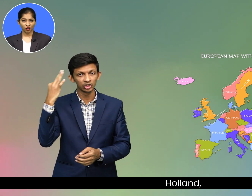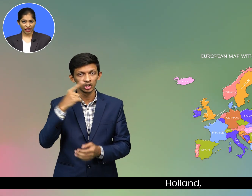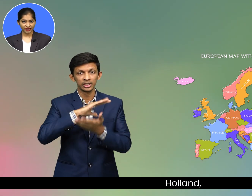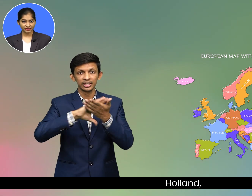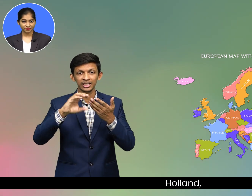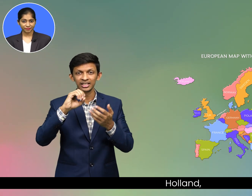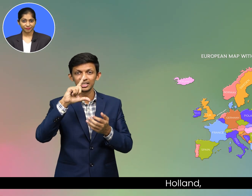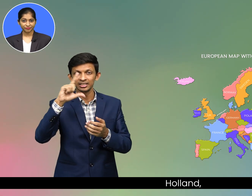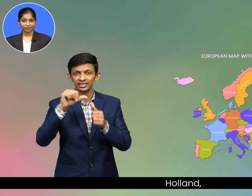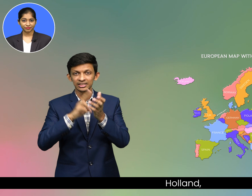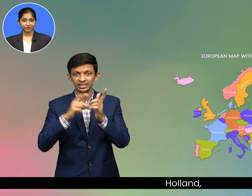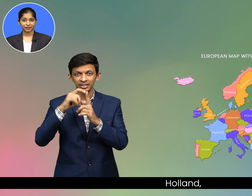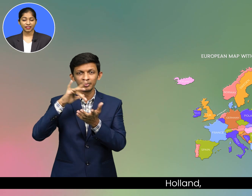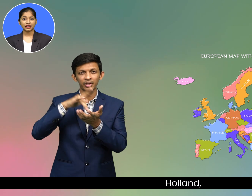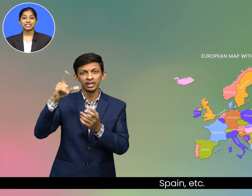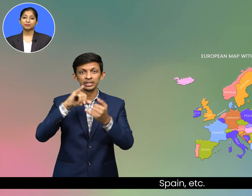Holland,